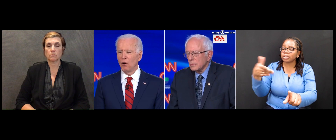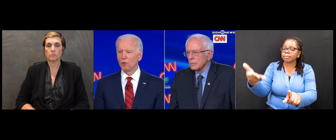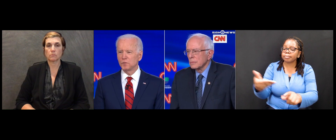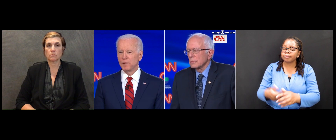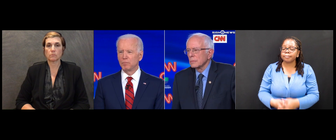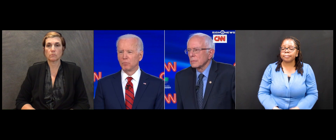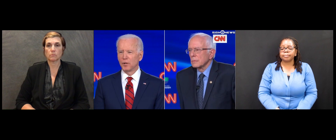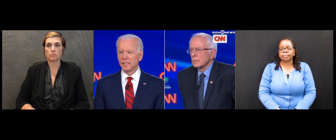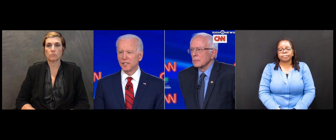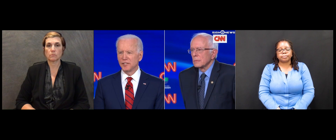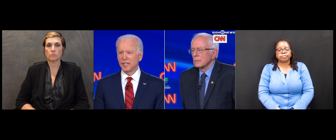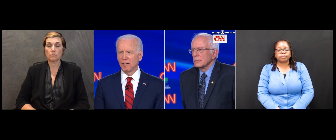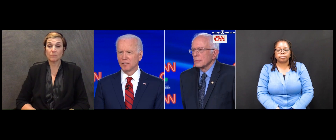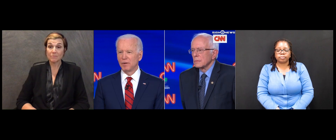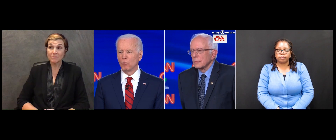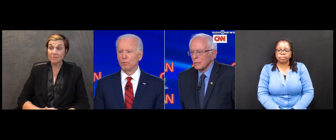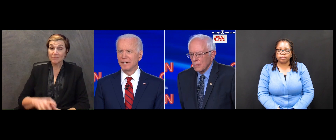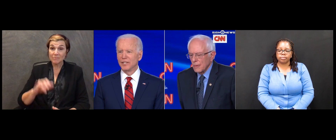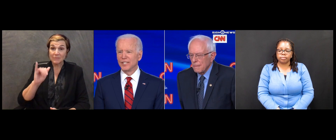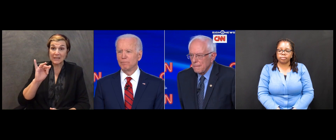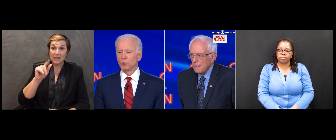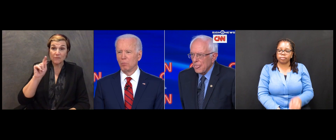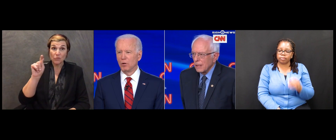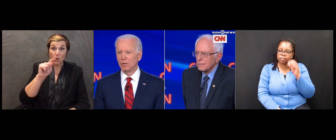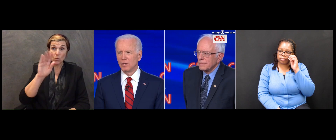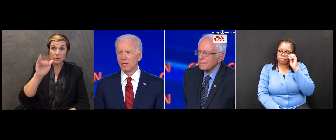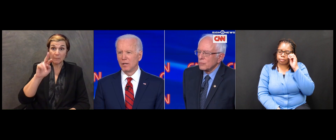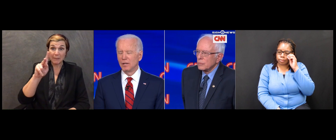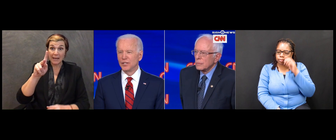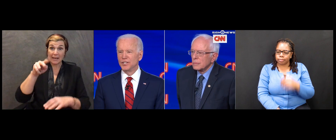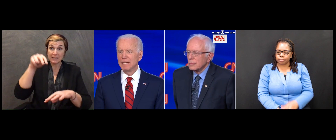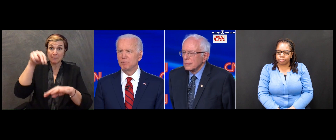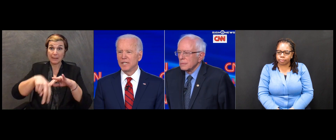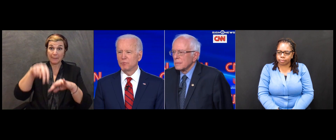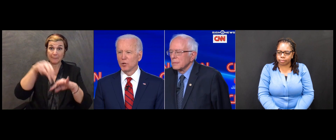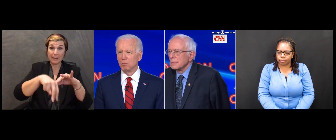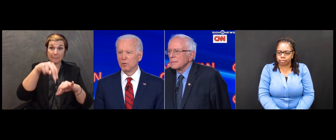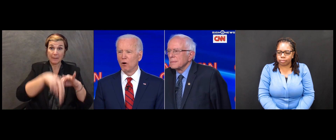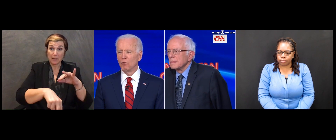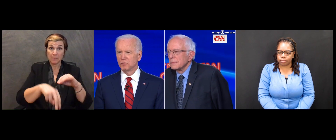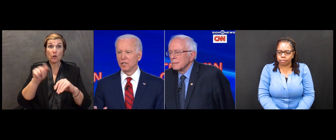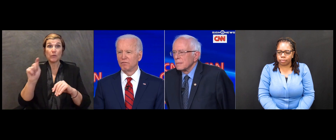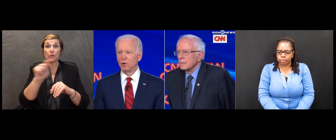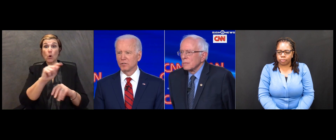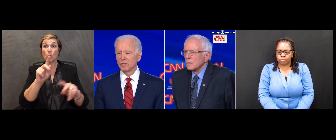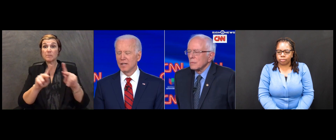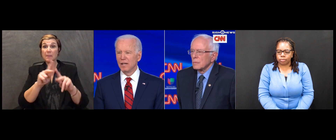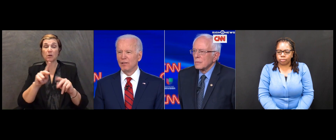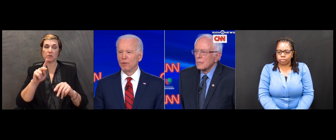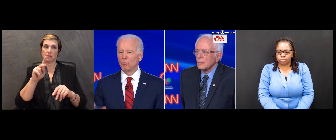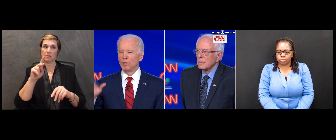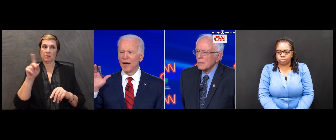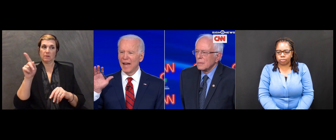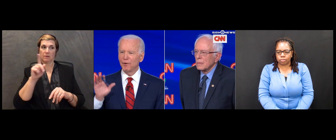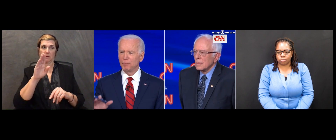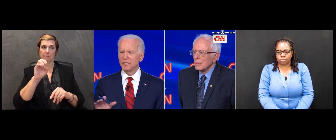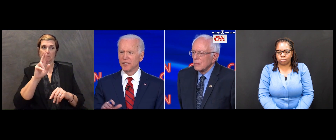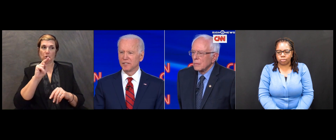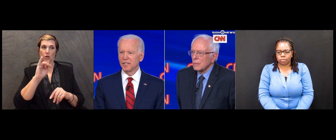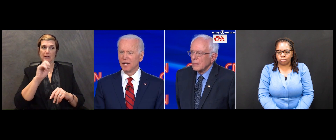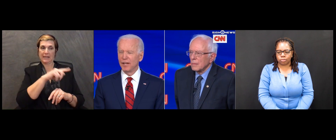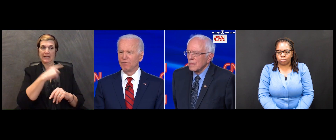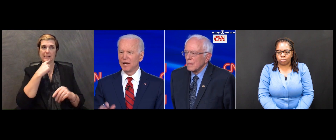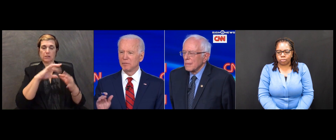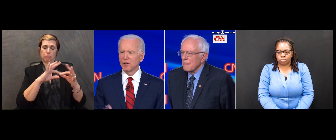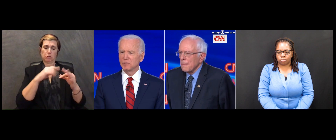under, all those people Bernie says he cares about would be in deep trouble. Deep, deep trouble. All those little folks, we'd have gone out of